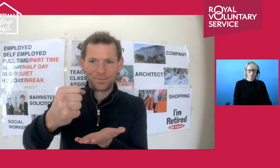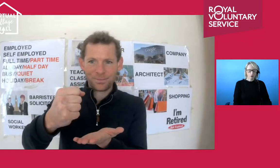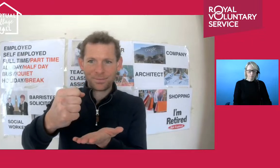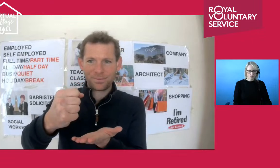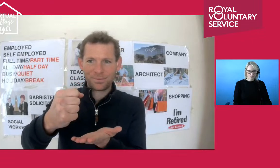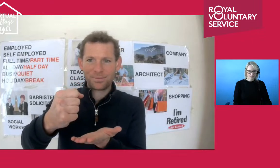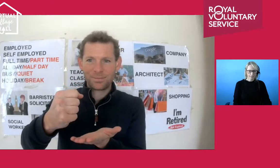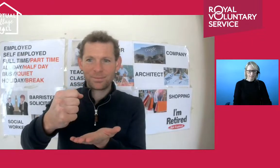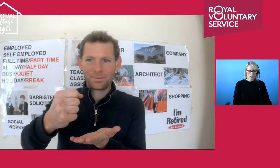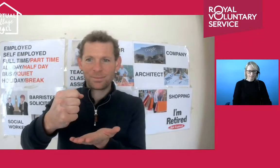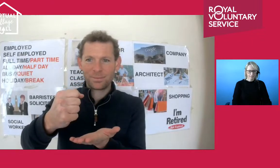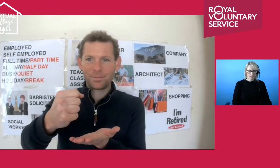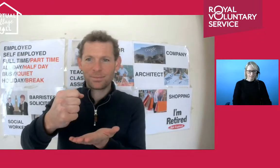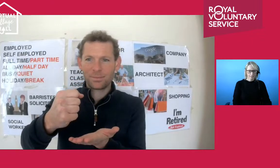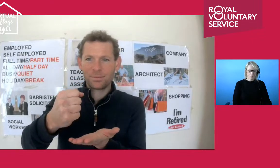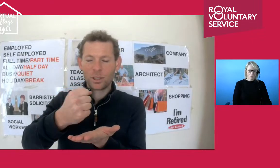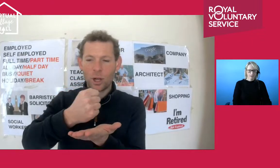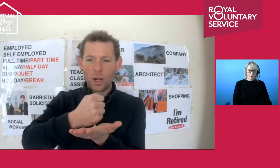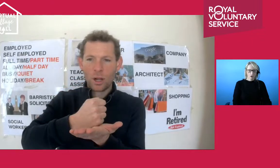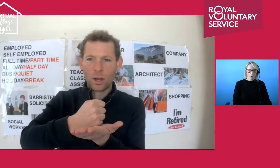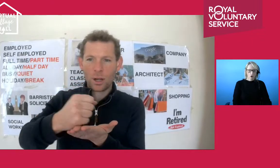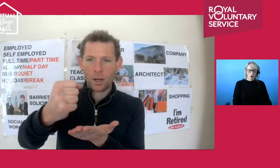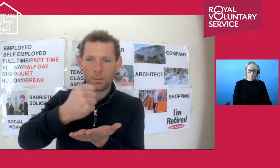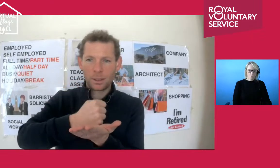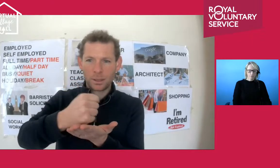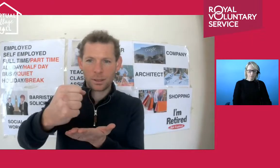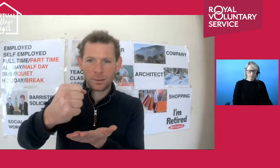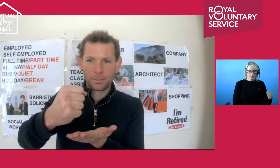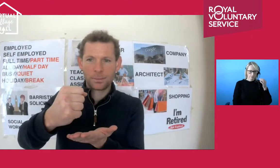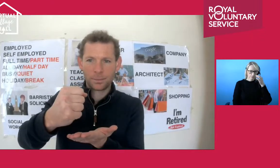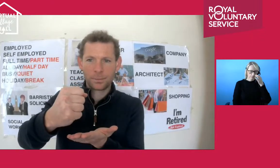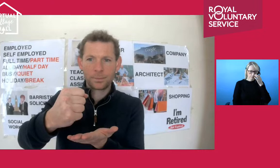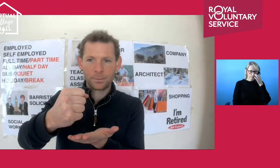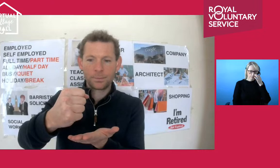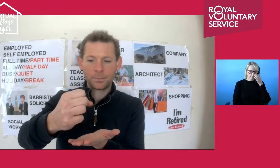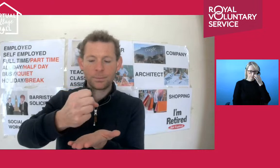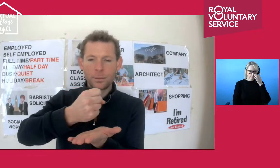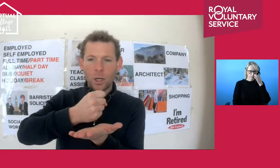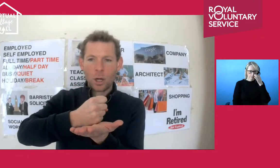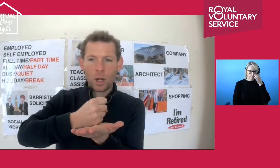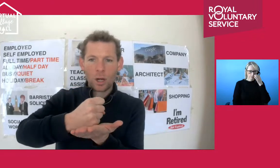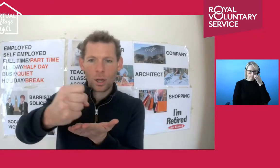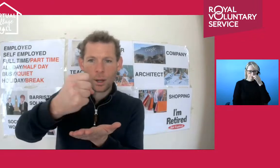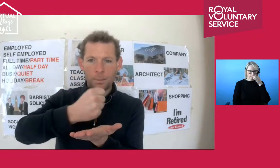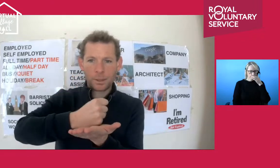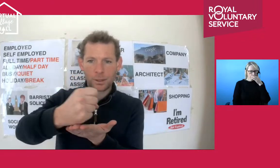sorry, carpenter sound like this. Carpenter,